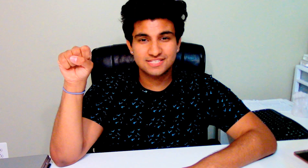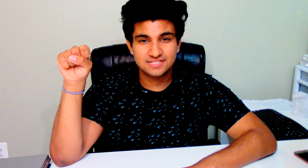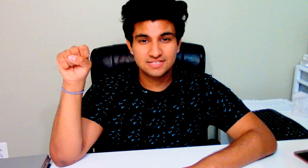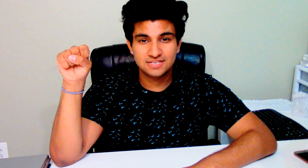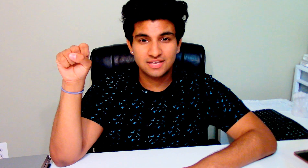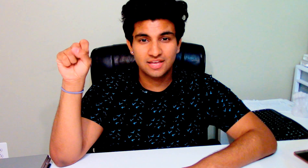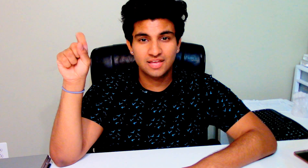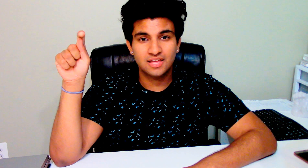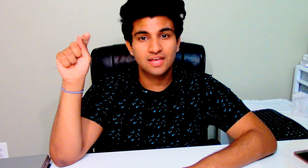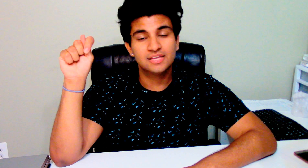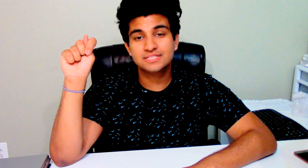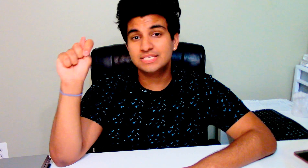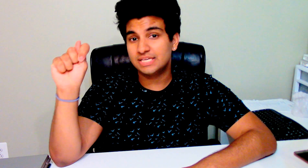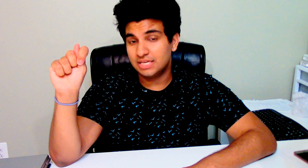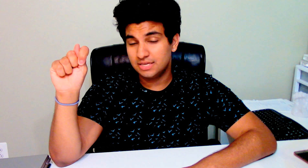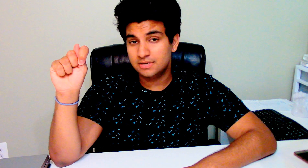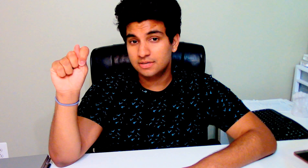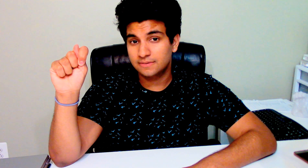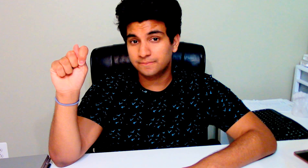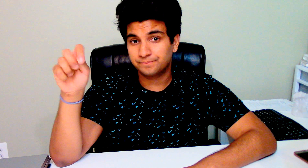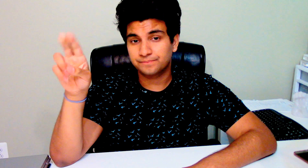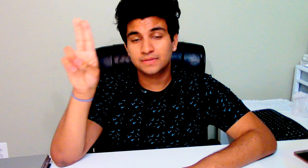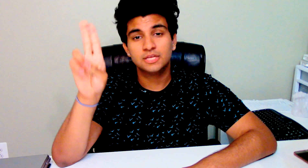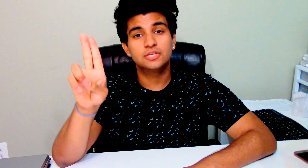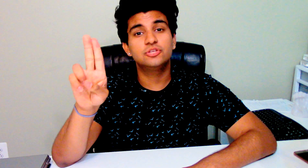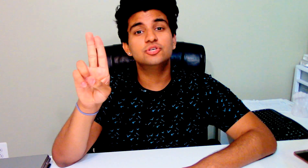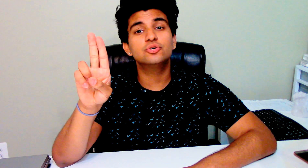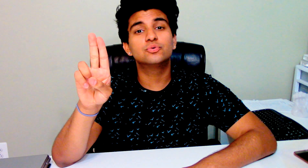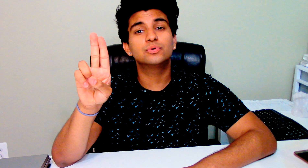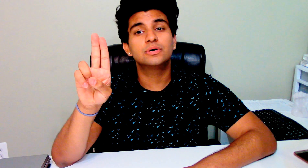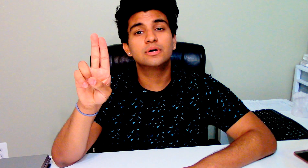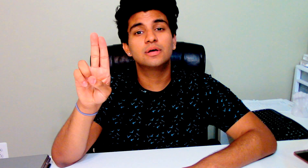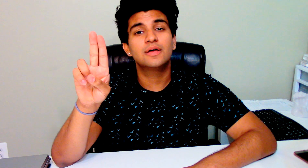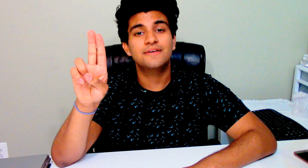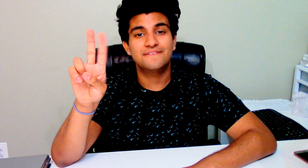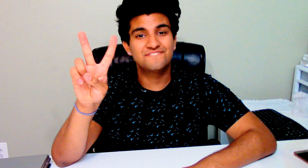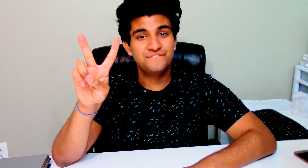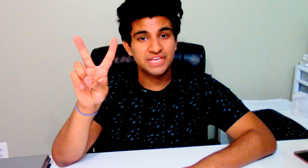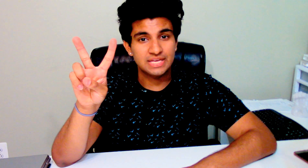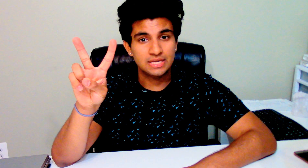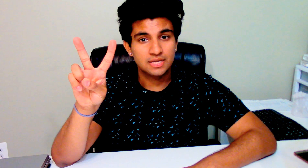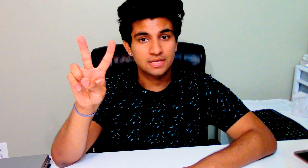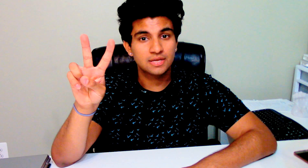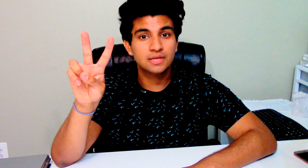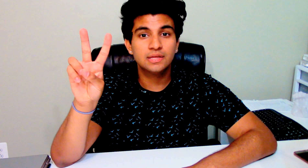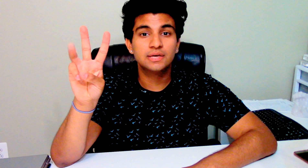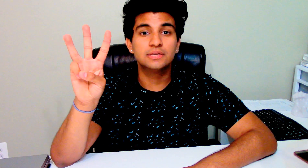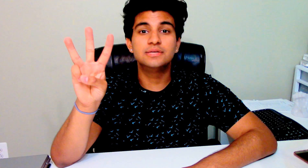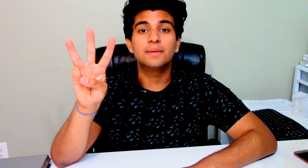S, T, U, B,